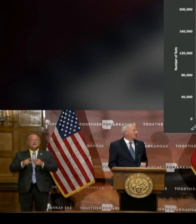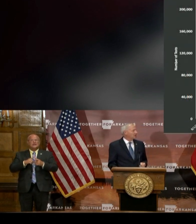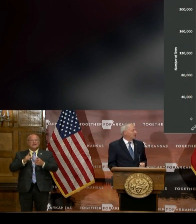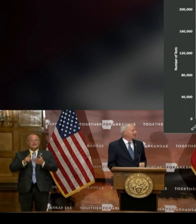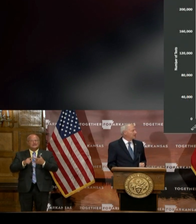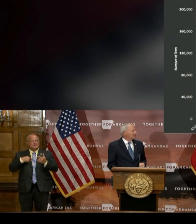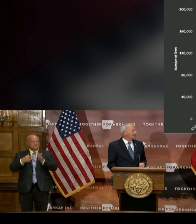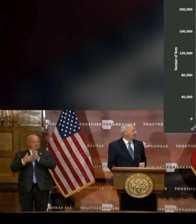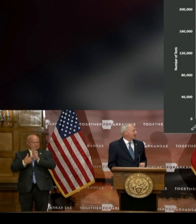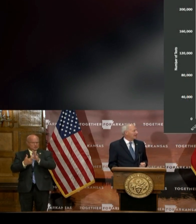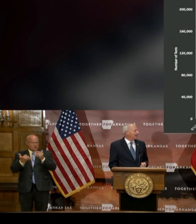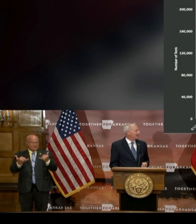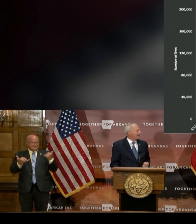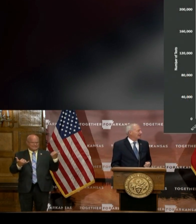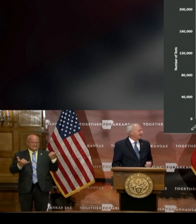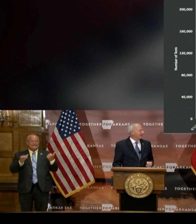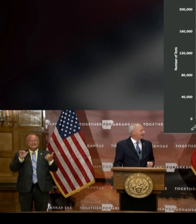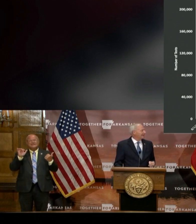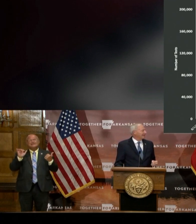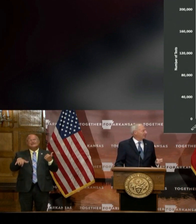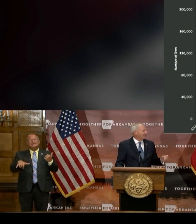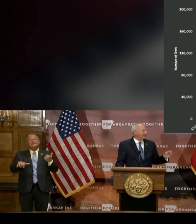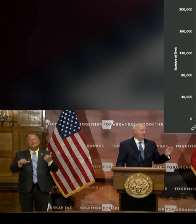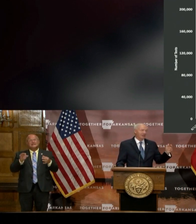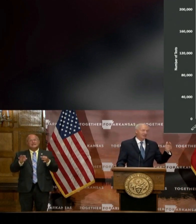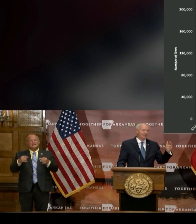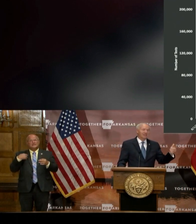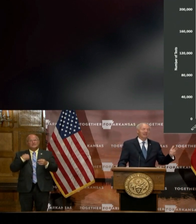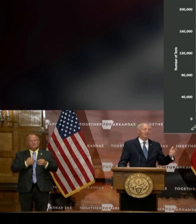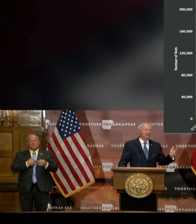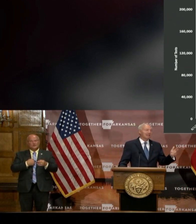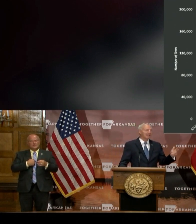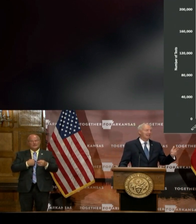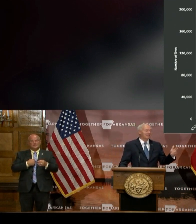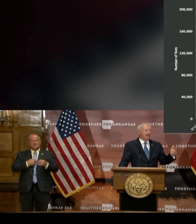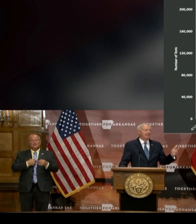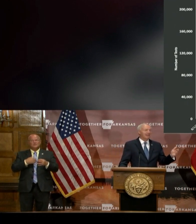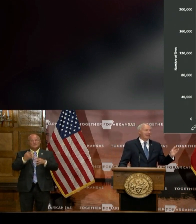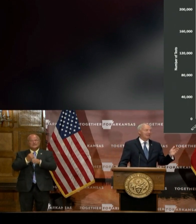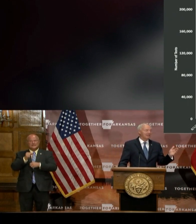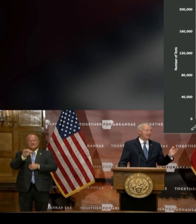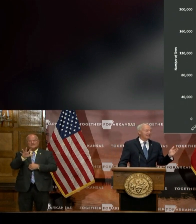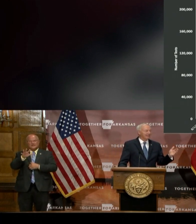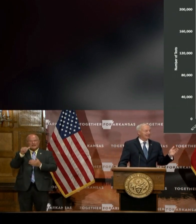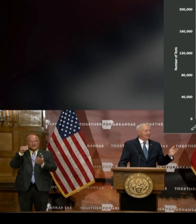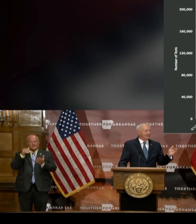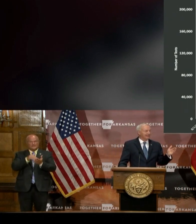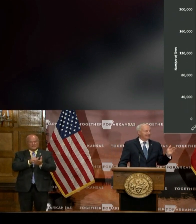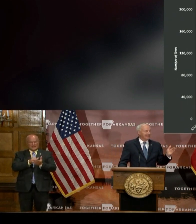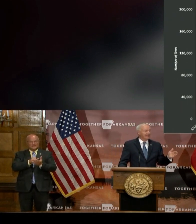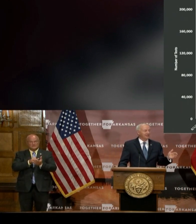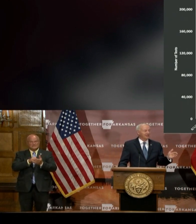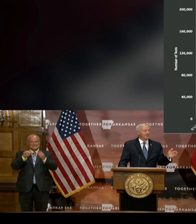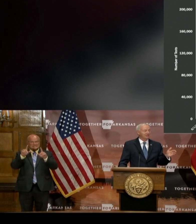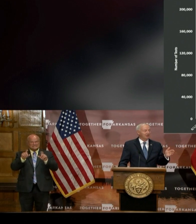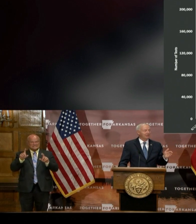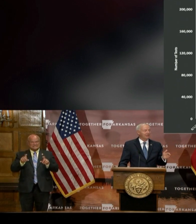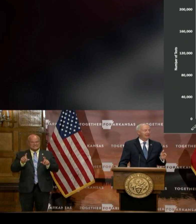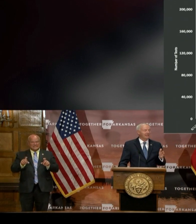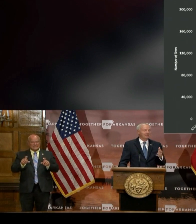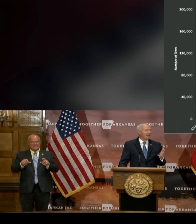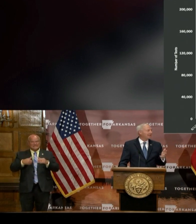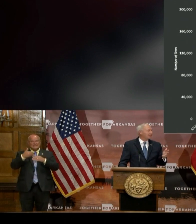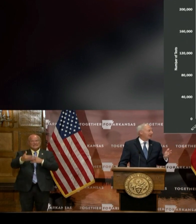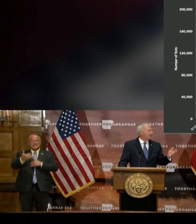to show this today that if we are just going to be getting 5,000 tests over the